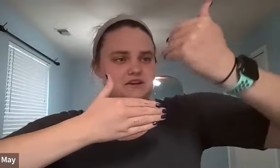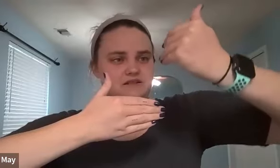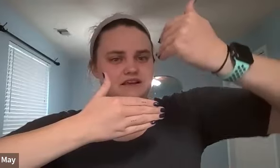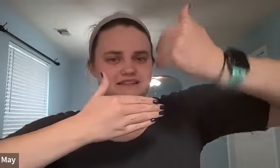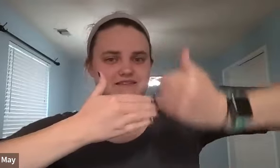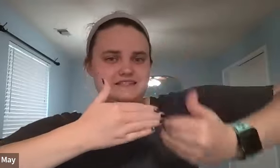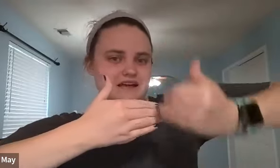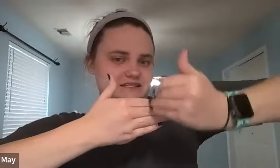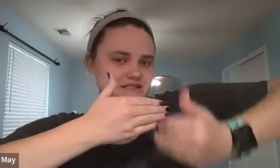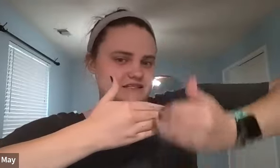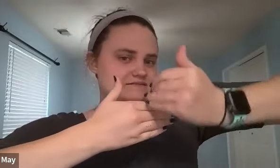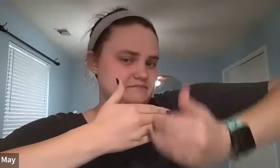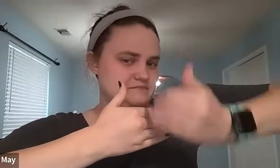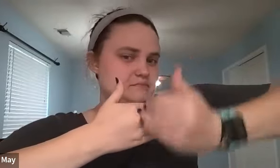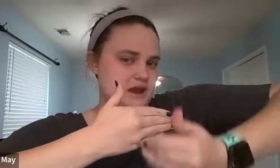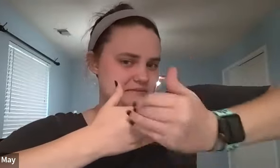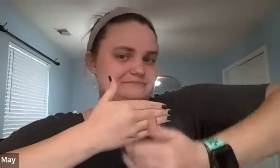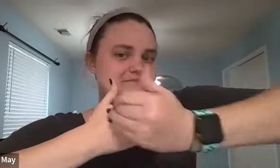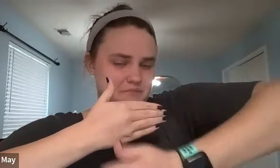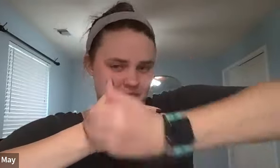going to it's like the slices. Bread.